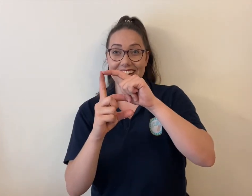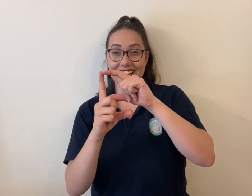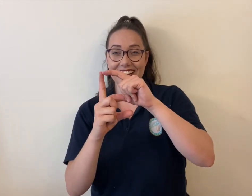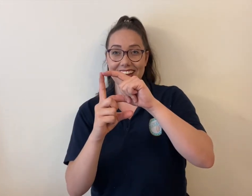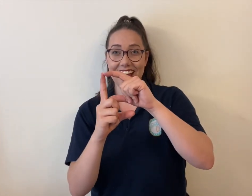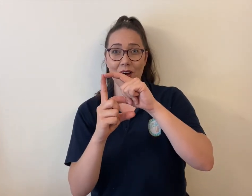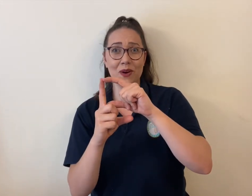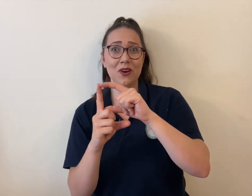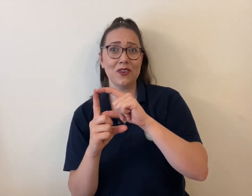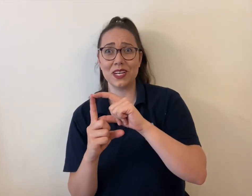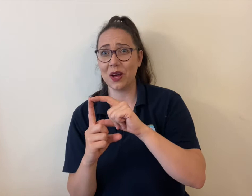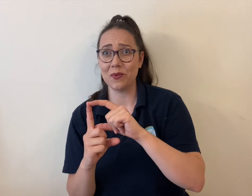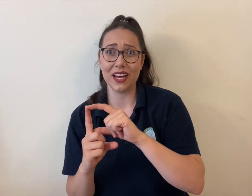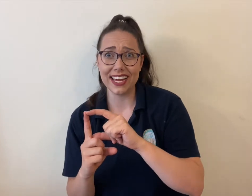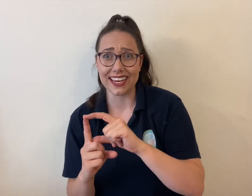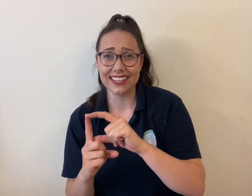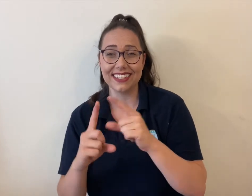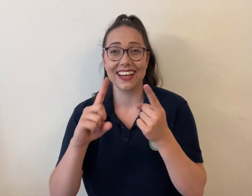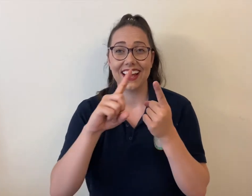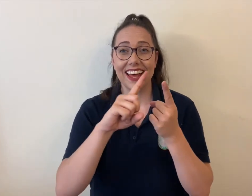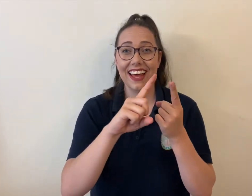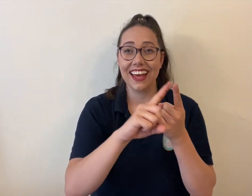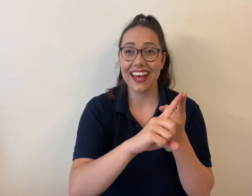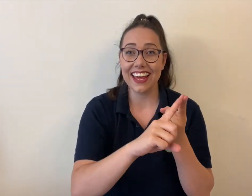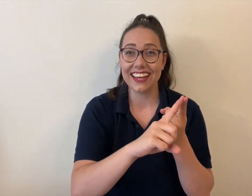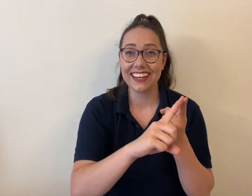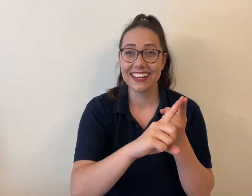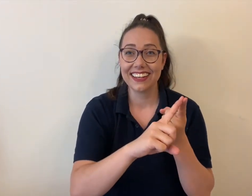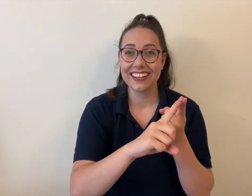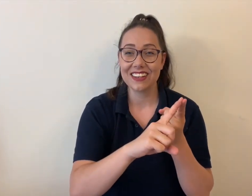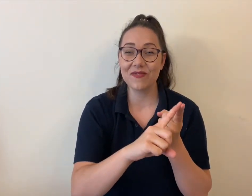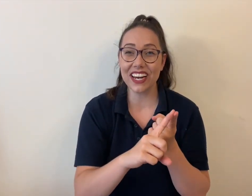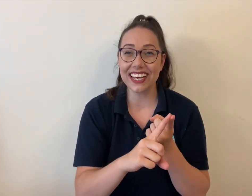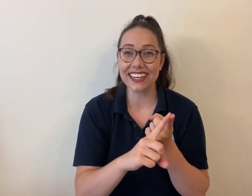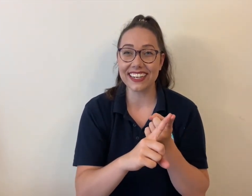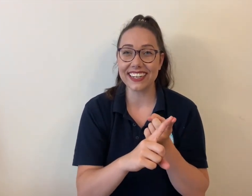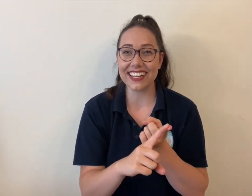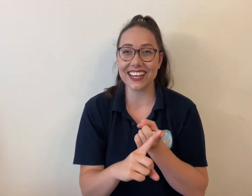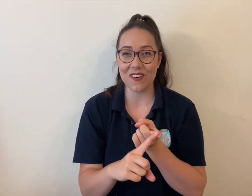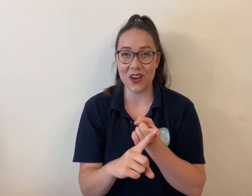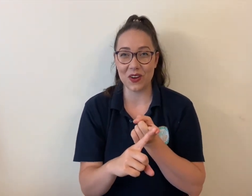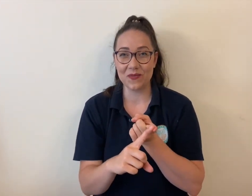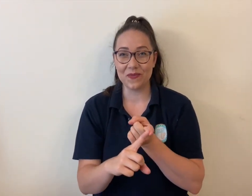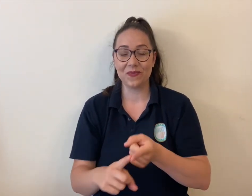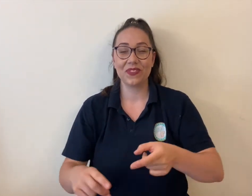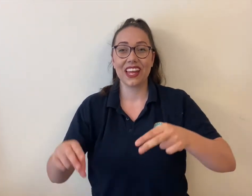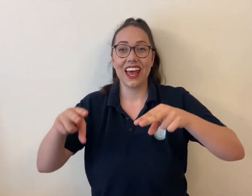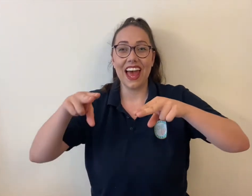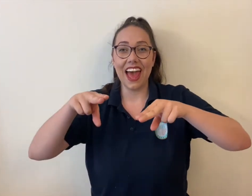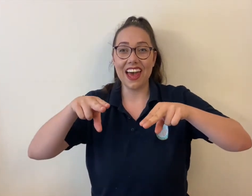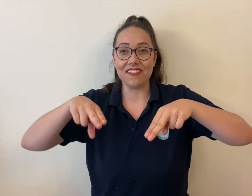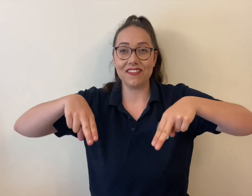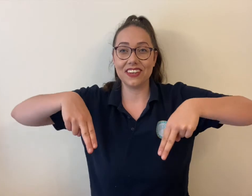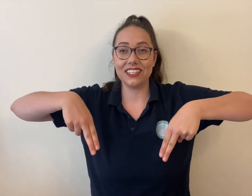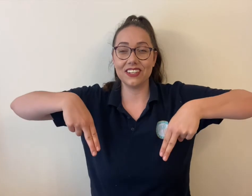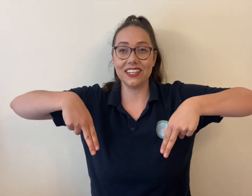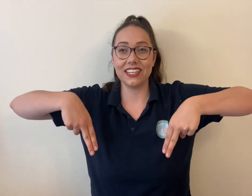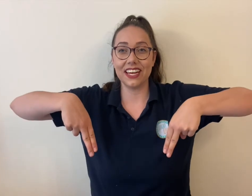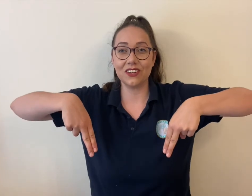D, and we already know what E is. E. Brilliant. Let's carry on. F. So you're going to take your